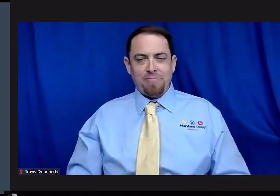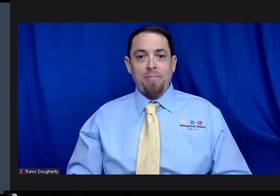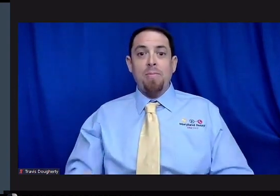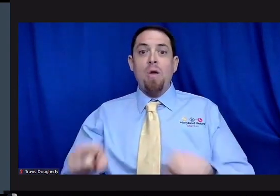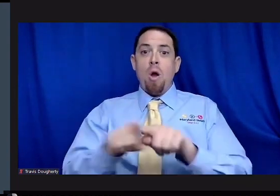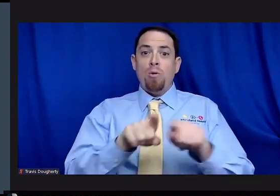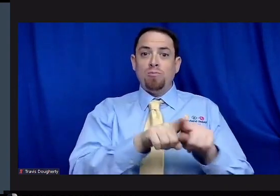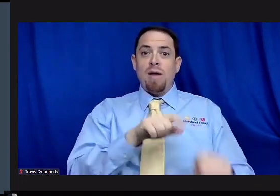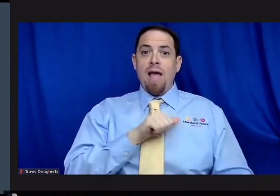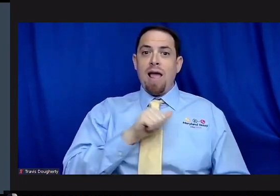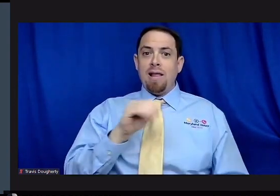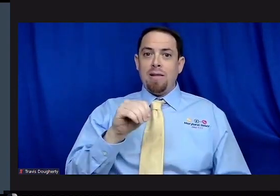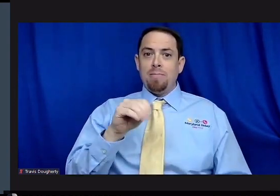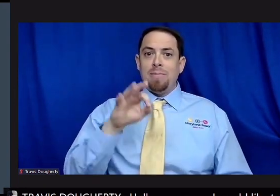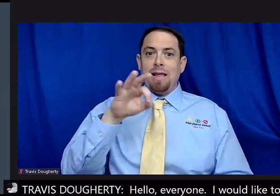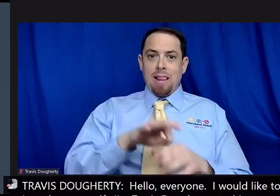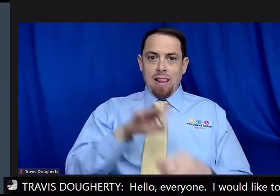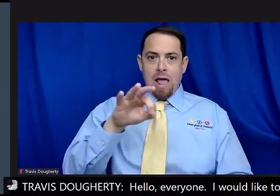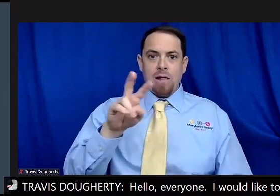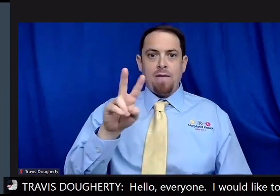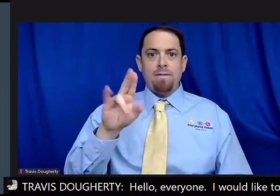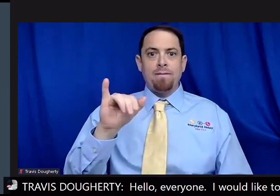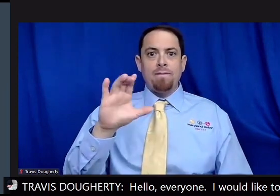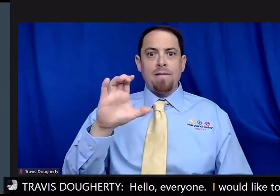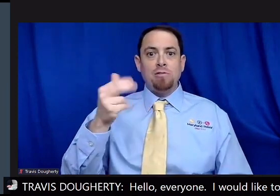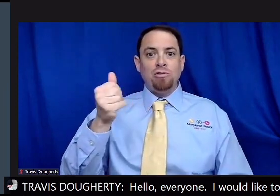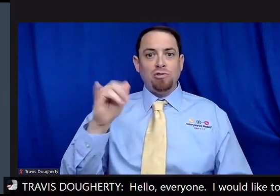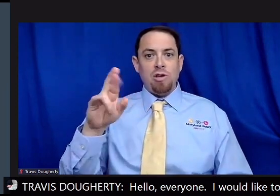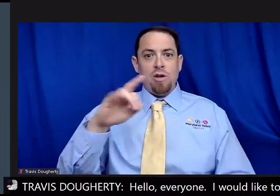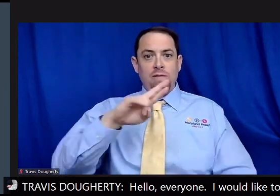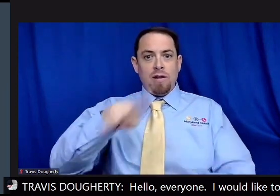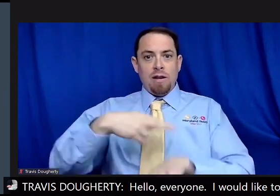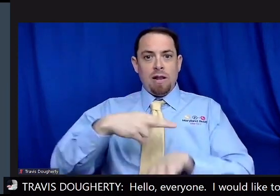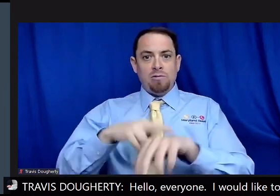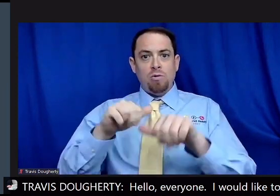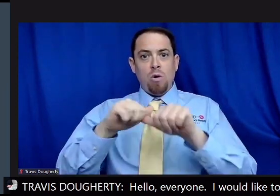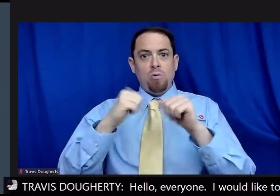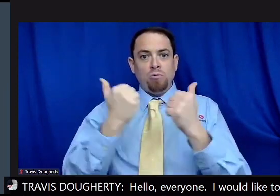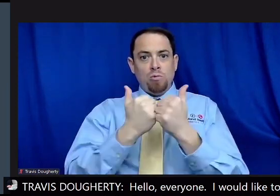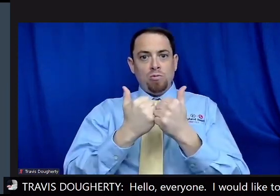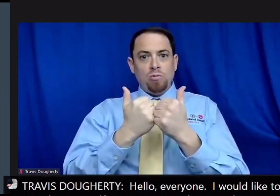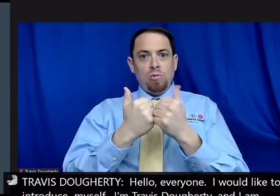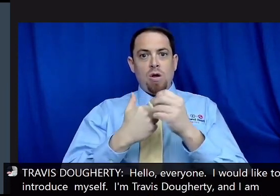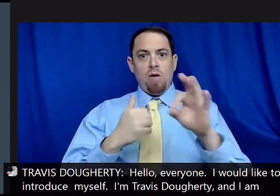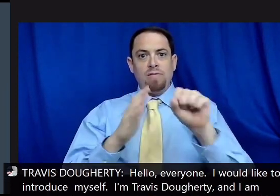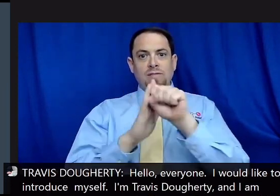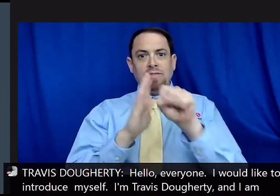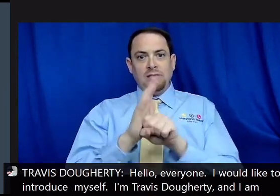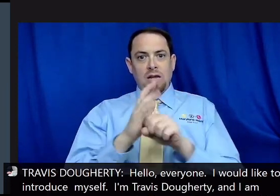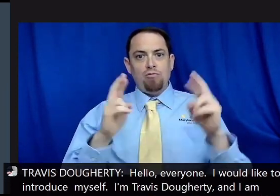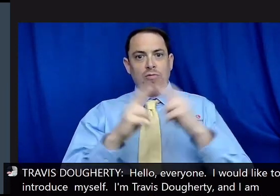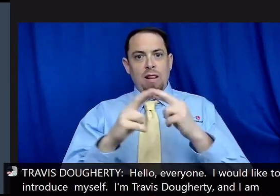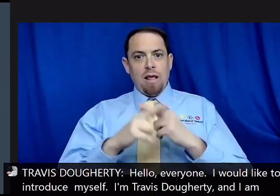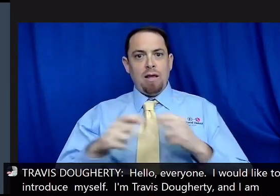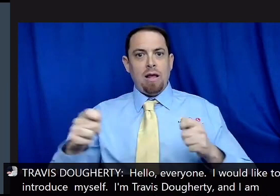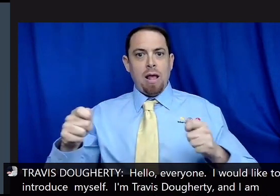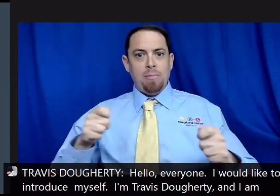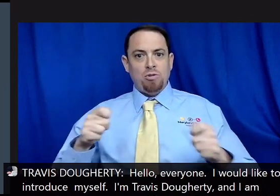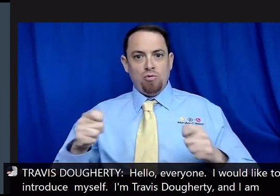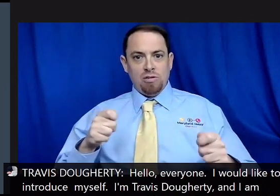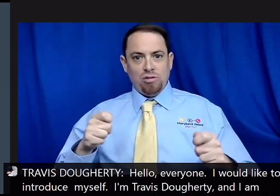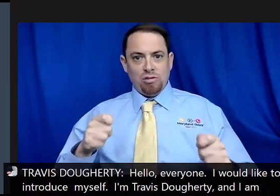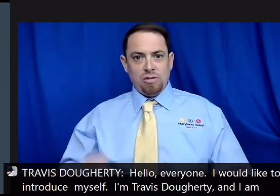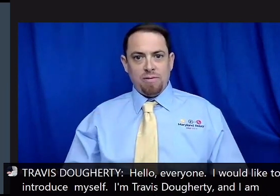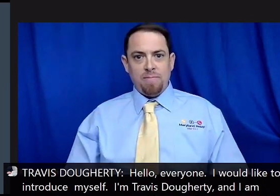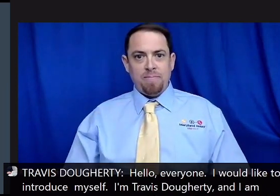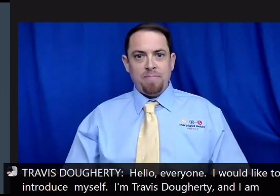and I'm currently the manager at Maryland Relay. In addition to that, I am recently elected vice chair of the National Association of